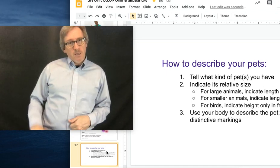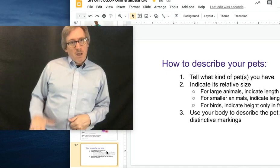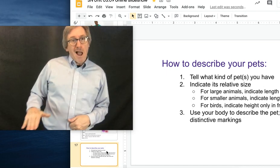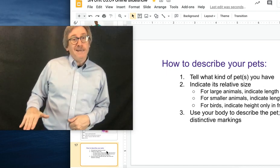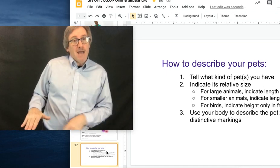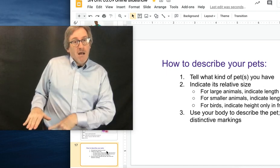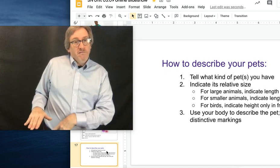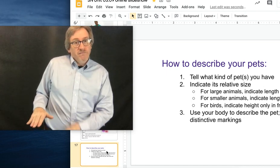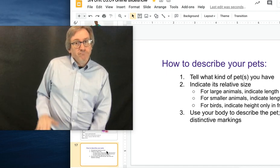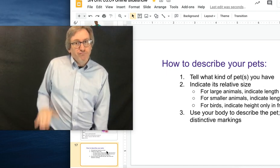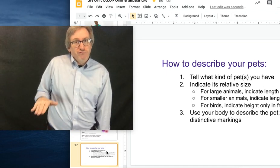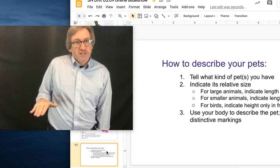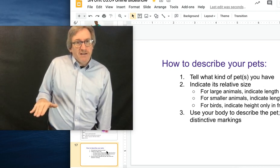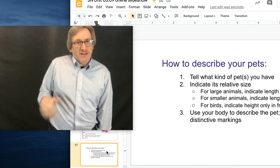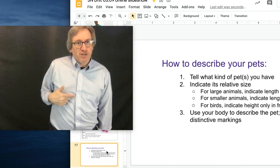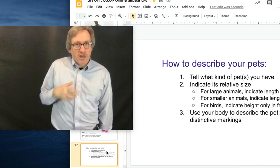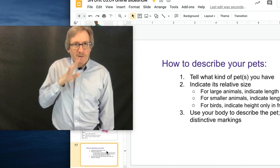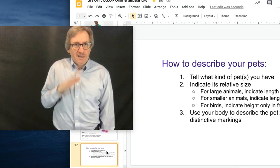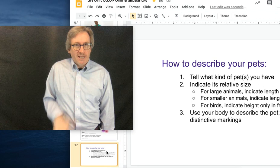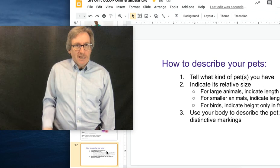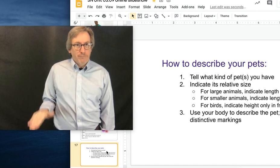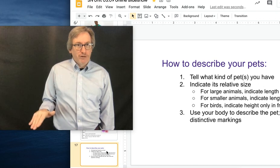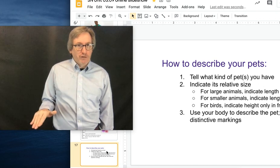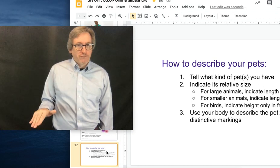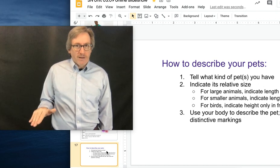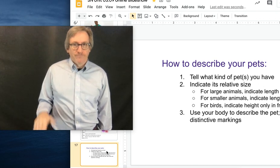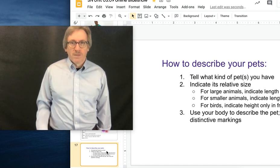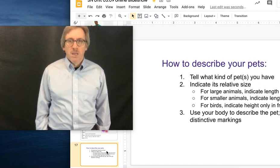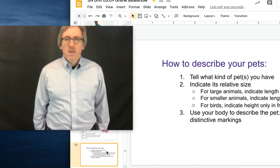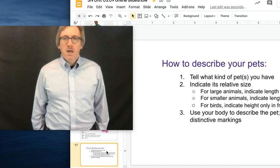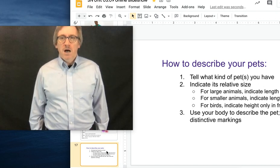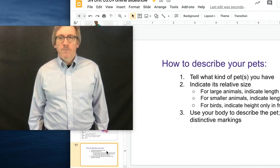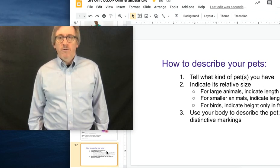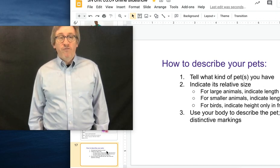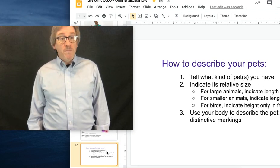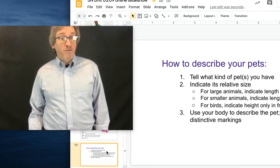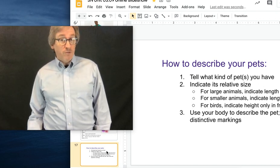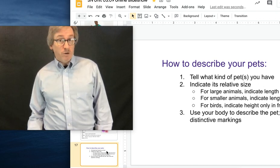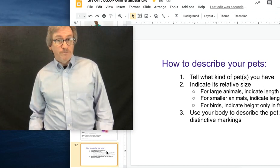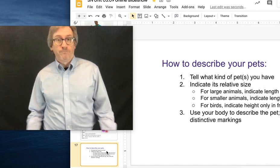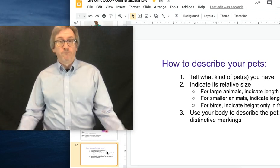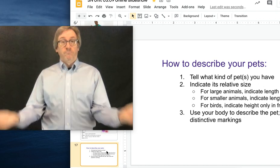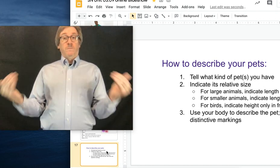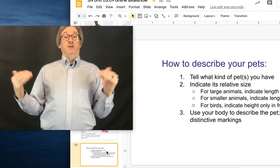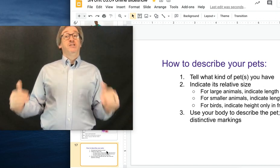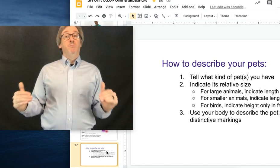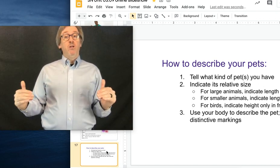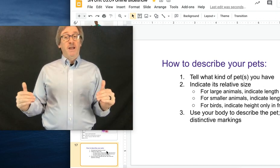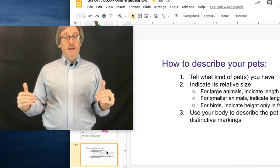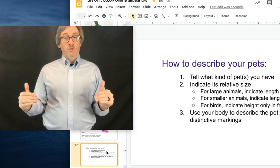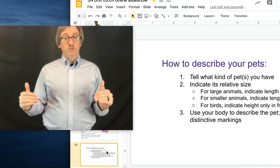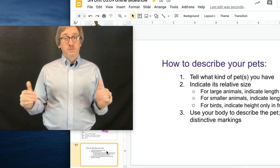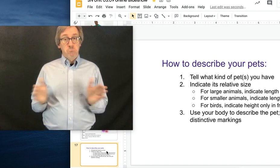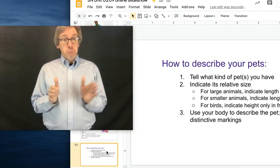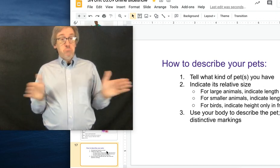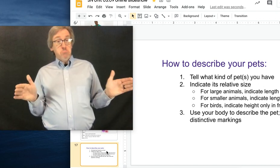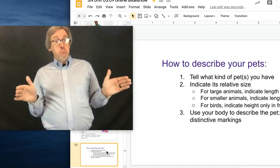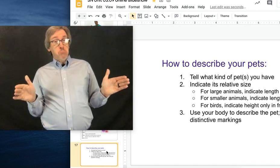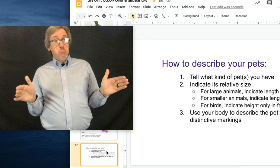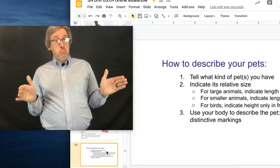so height of, kind of like you're talking about a little kid, right? From the floor. Smaller